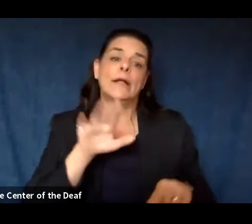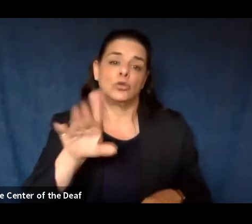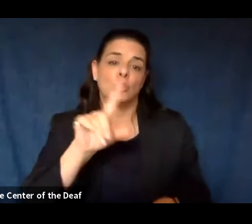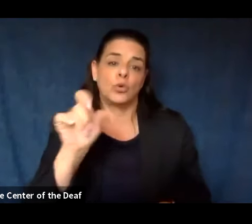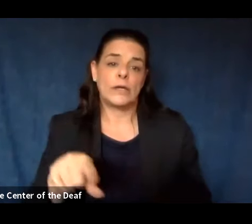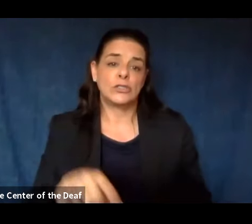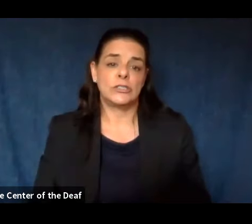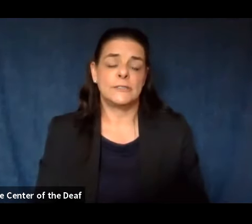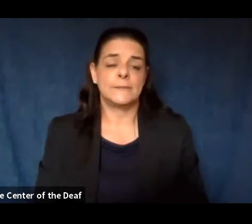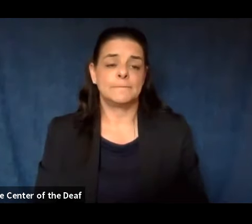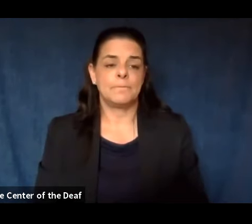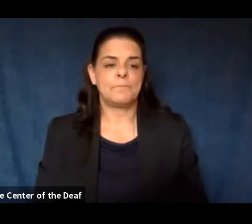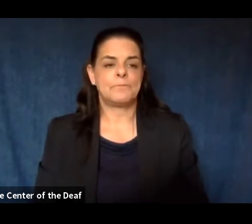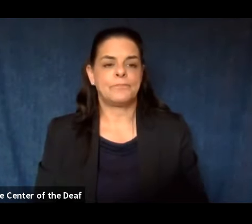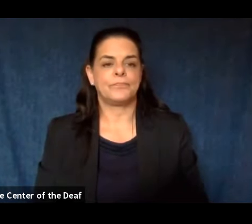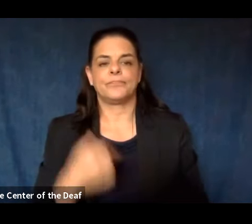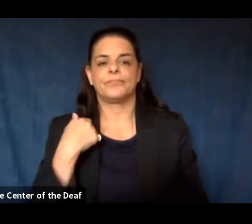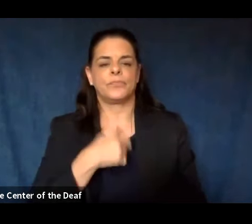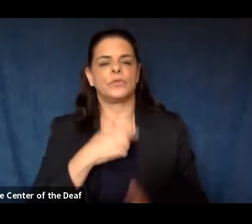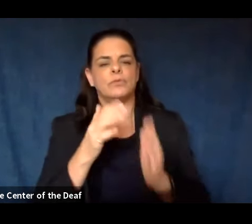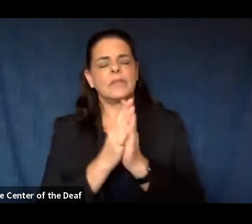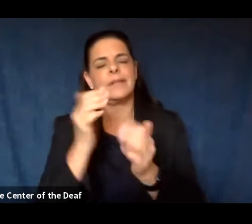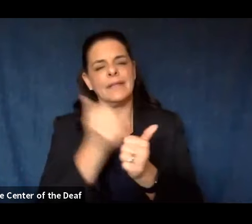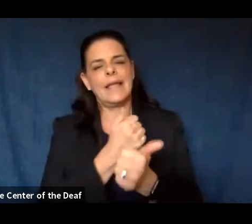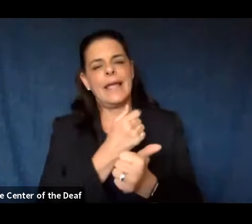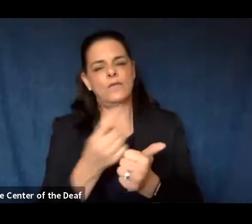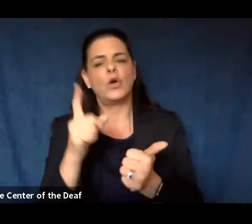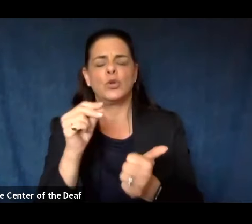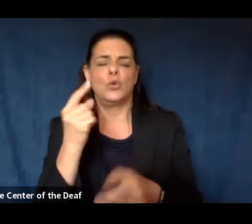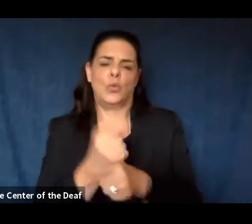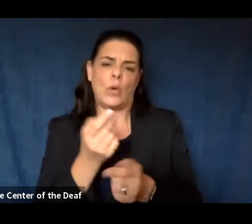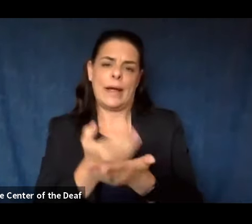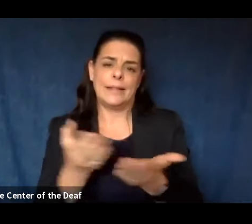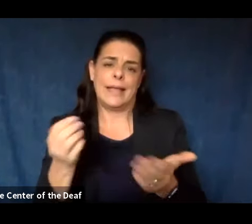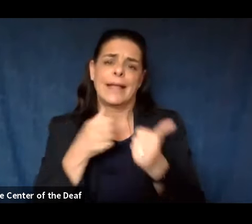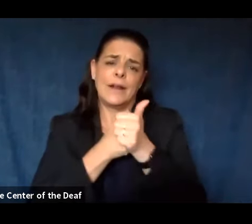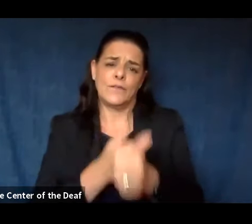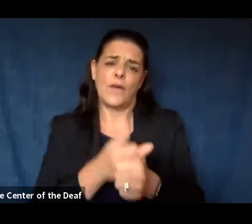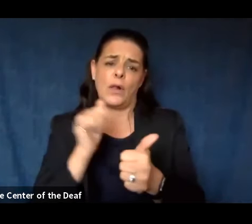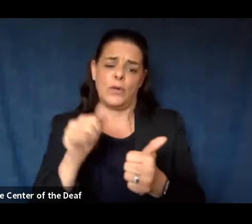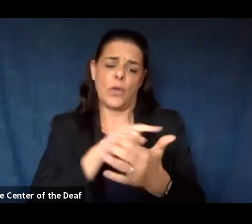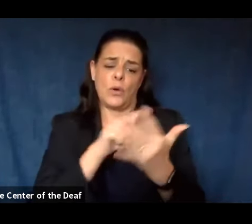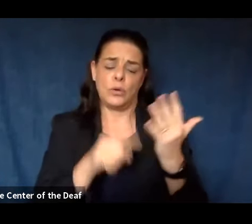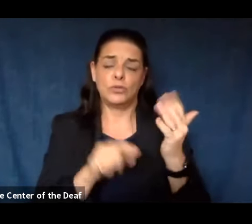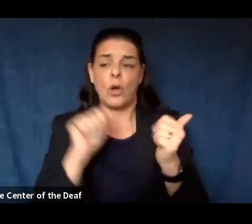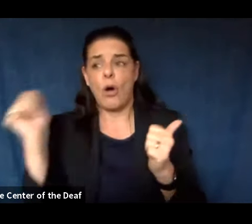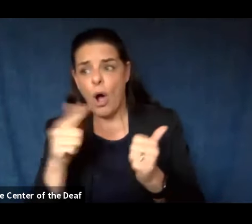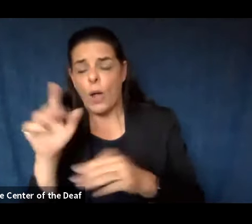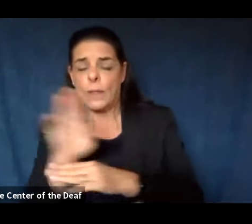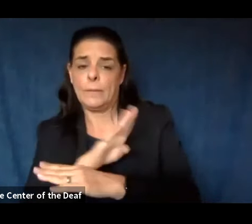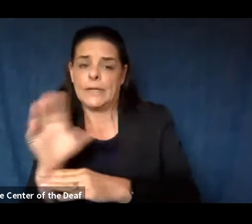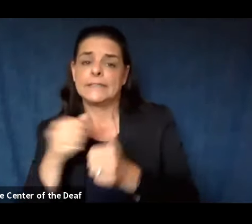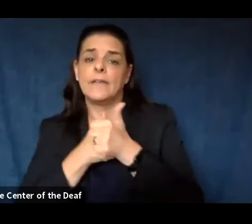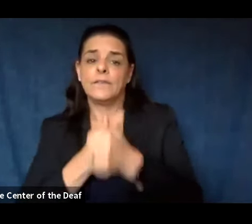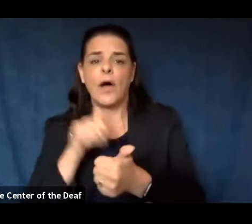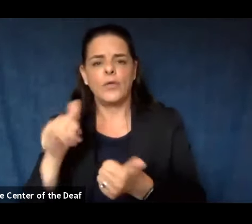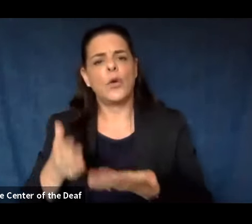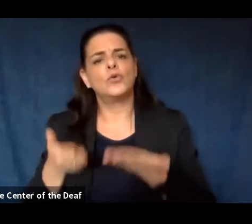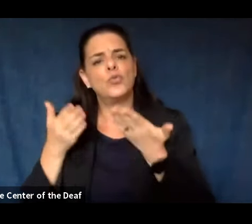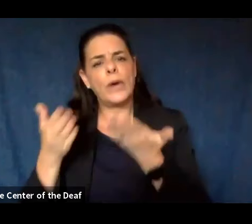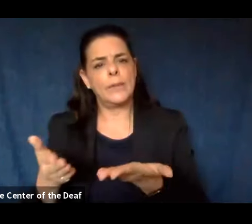way. We just ask that everybody do the right thing and follow all the businesses, and follow the recommendations as they